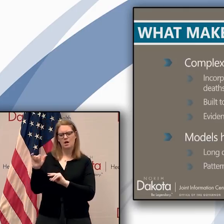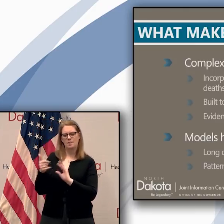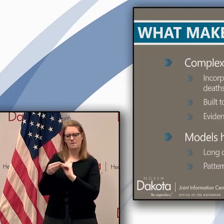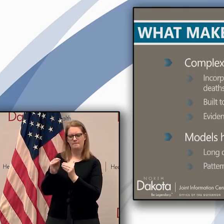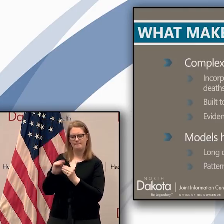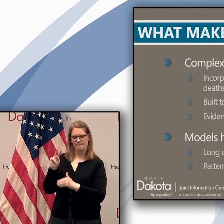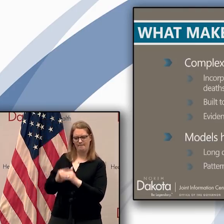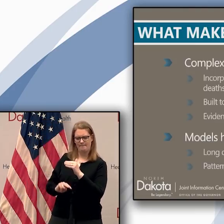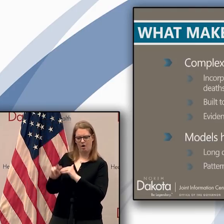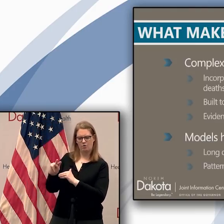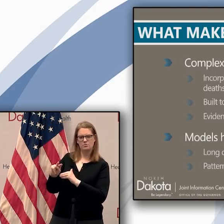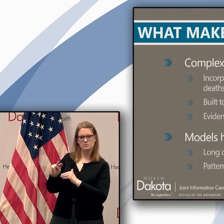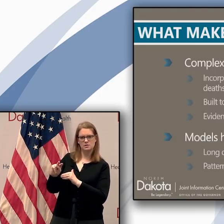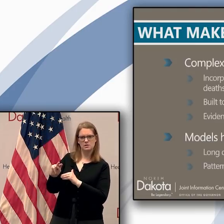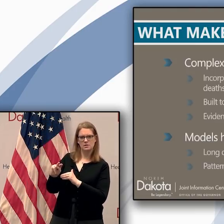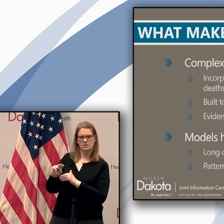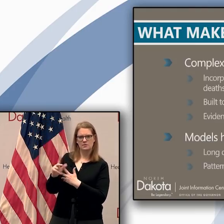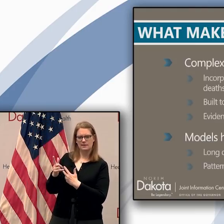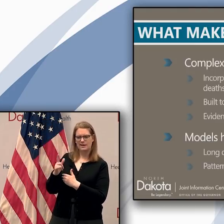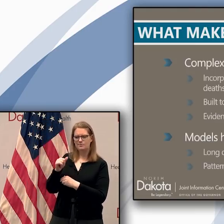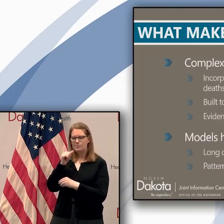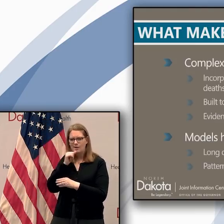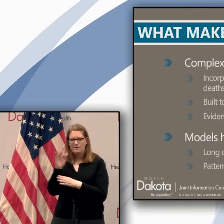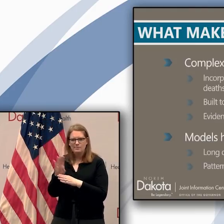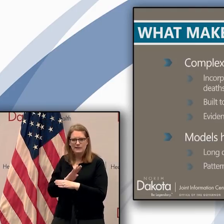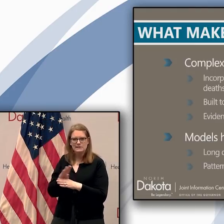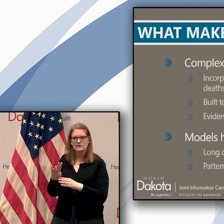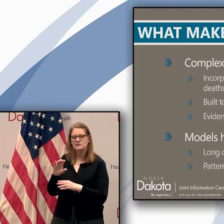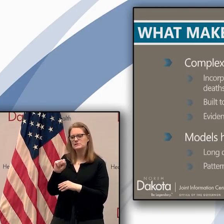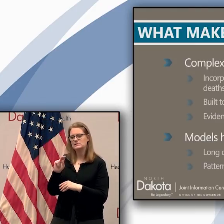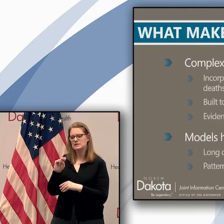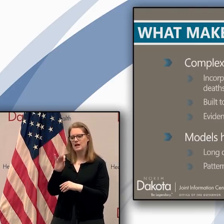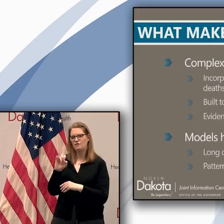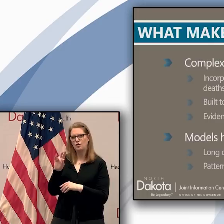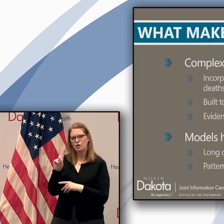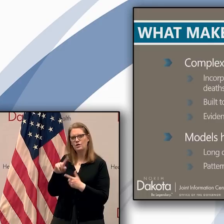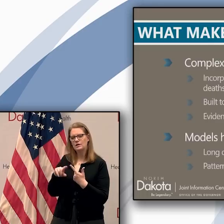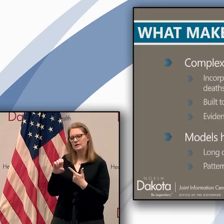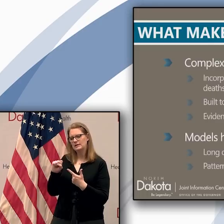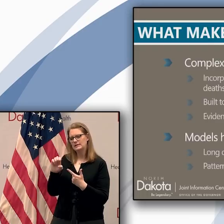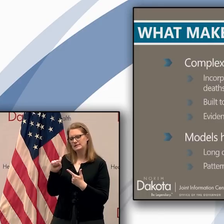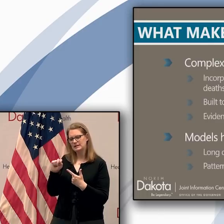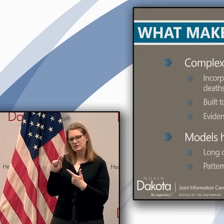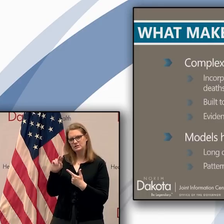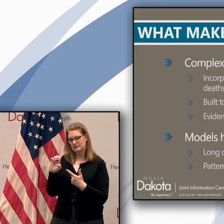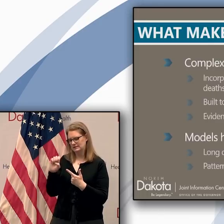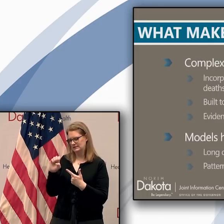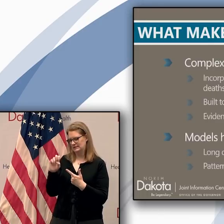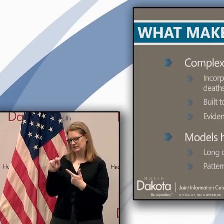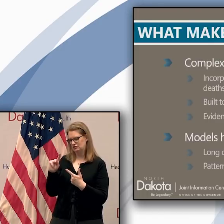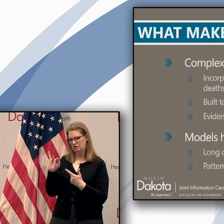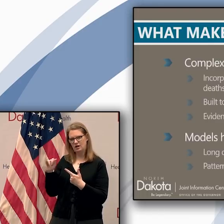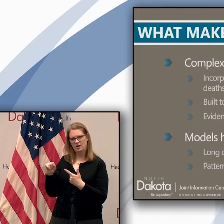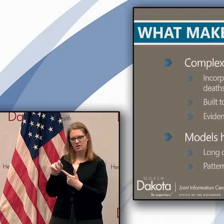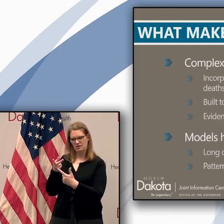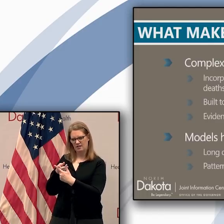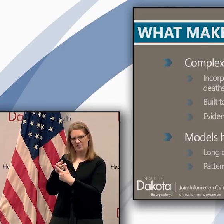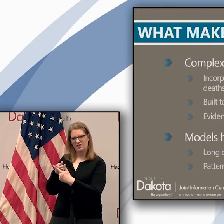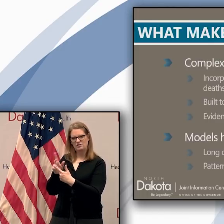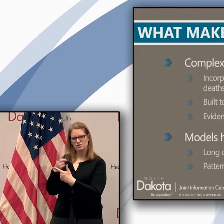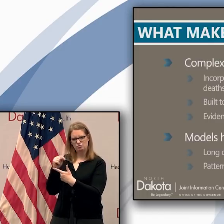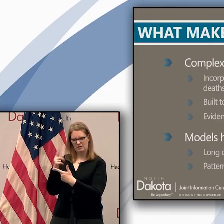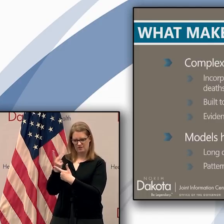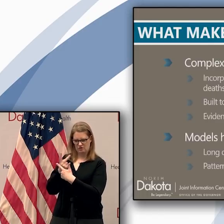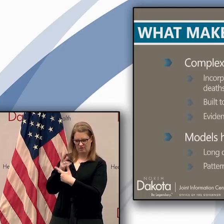by the private sector, including Sanford and Essentia. We're building models on how to scale their healthcare. That was very helpful when we